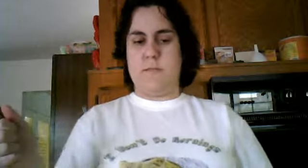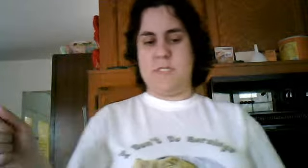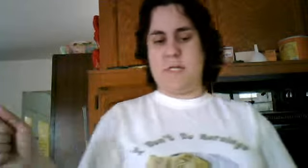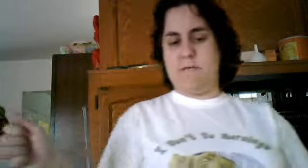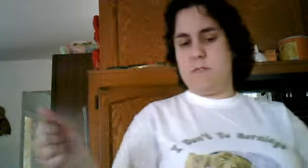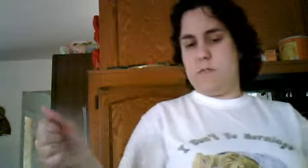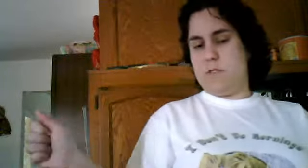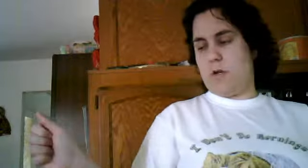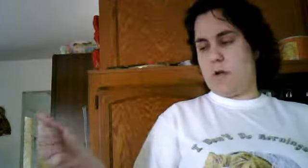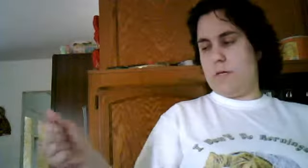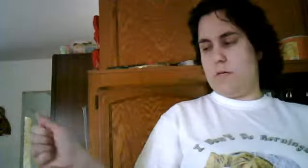Themselves. Just arc it.